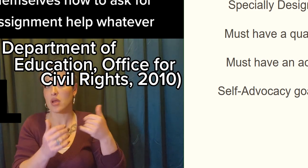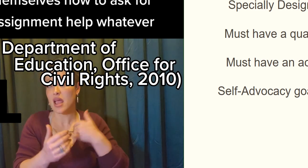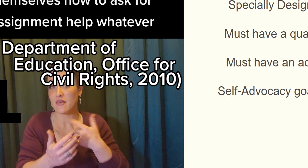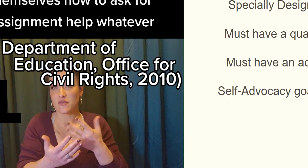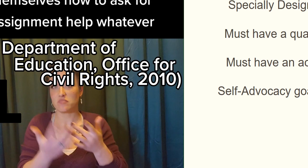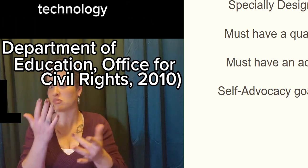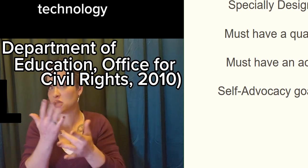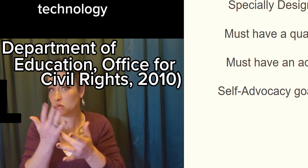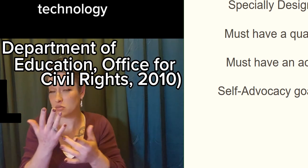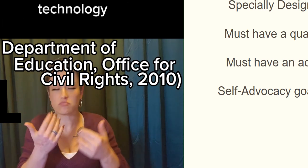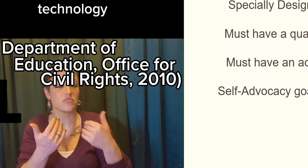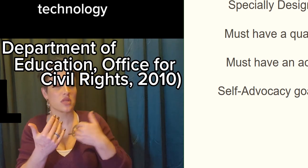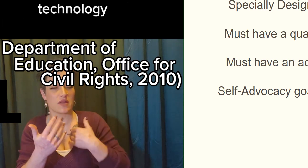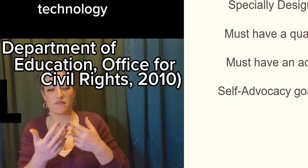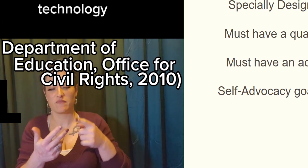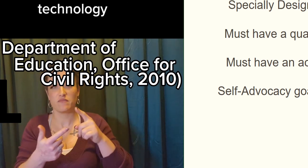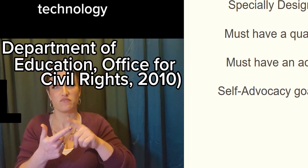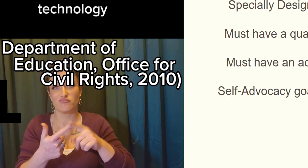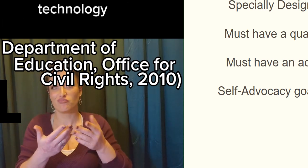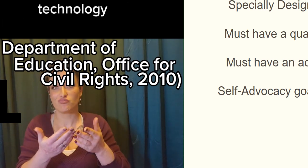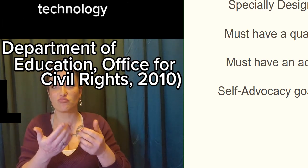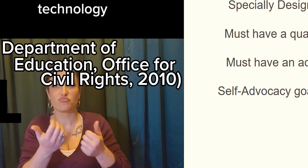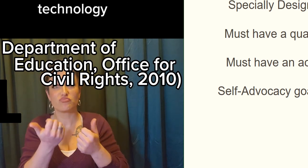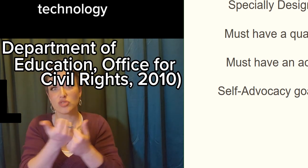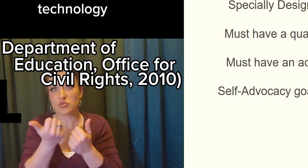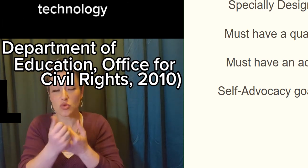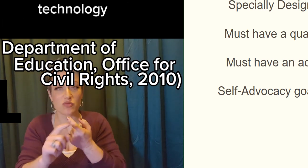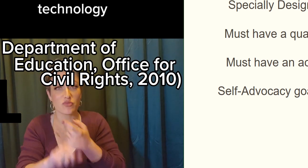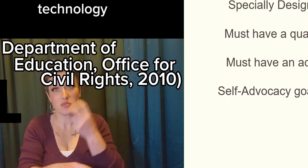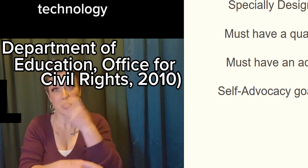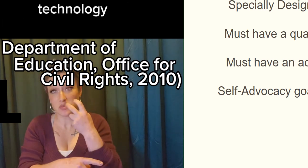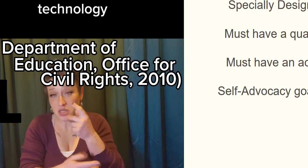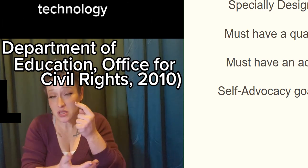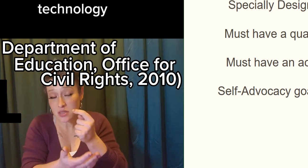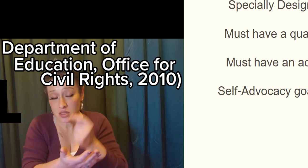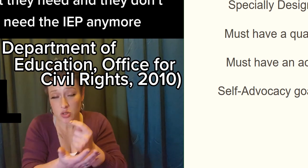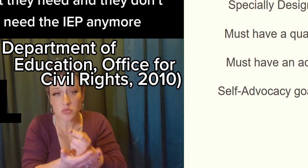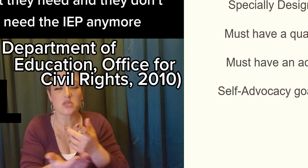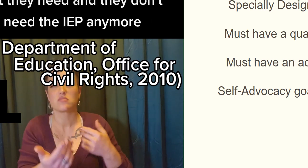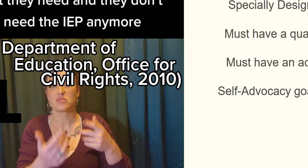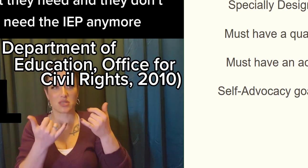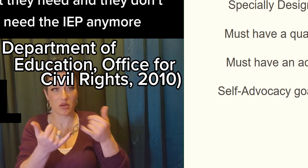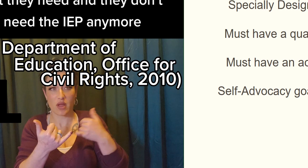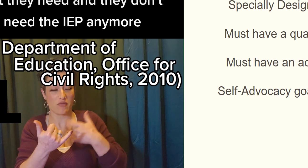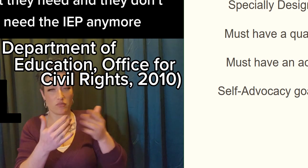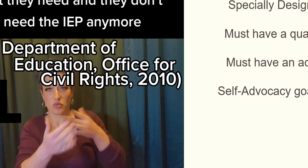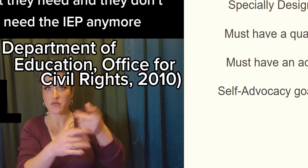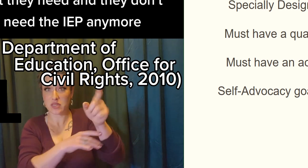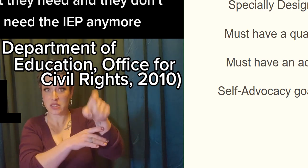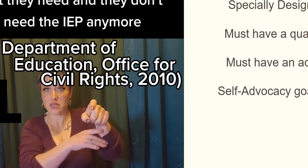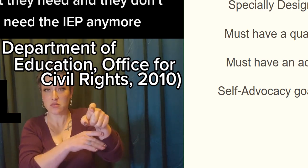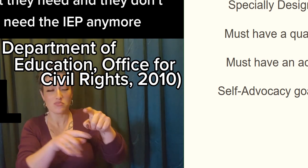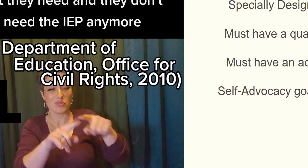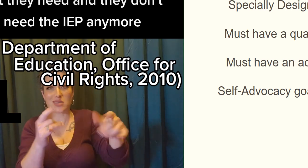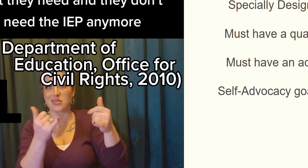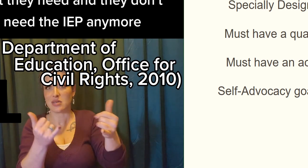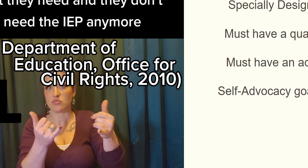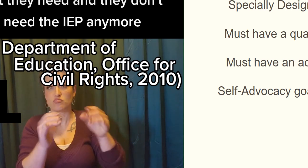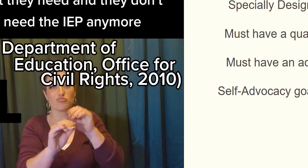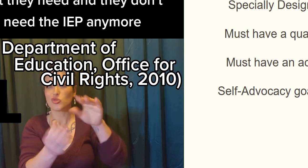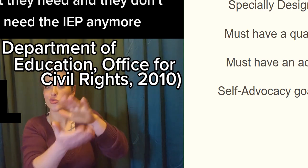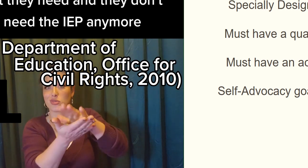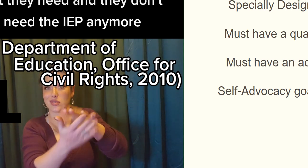help, whatever, sure. And now they have the technology, they have accommodations that they